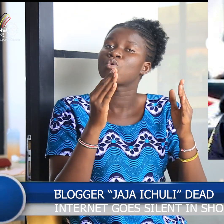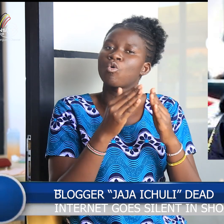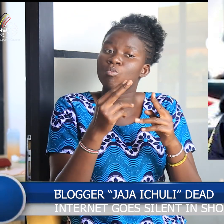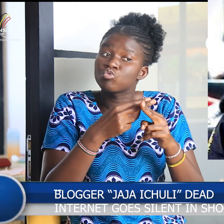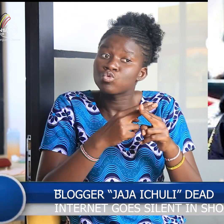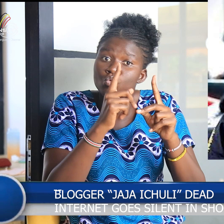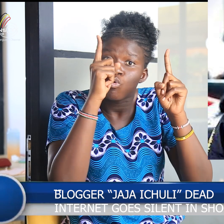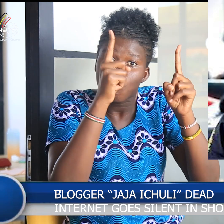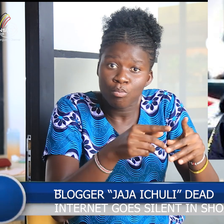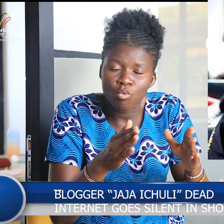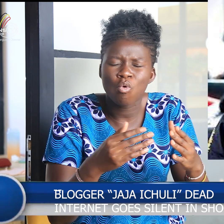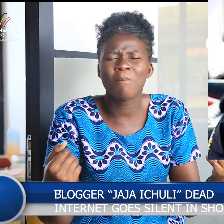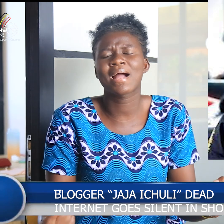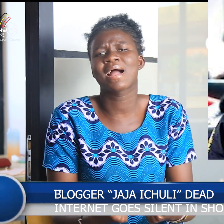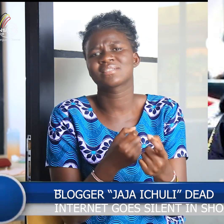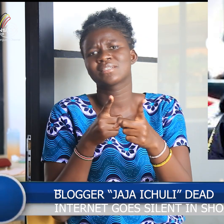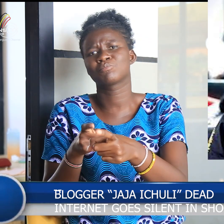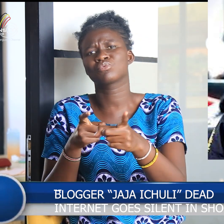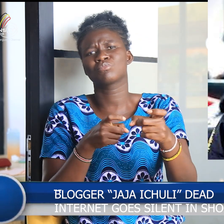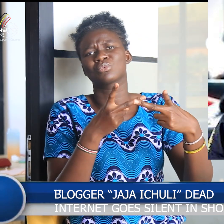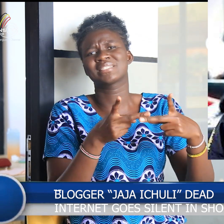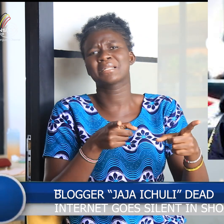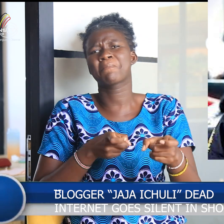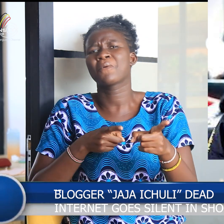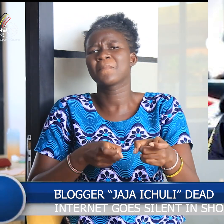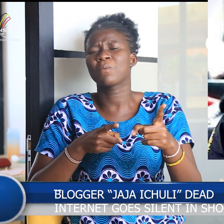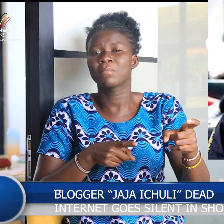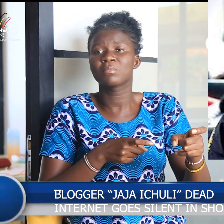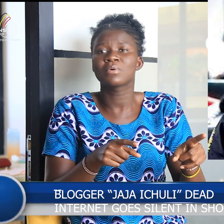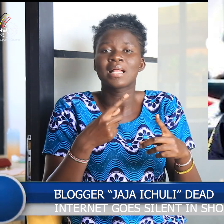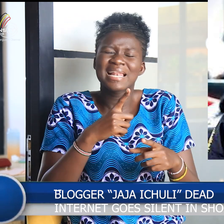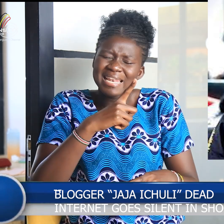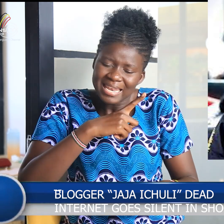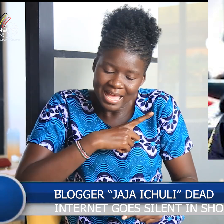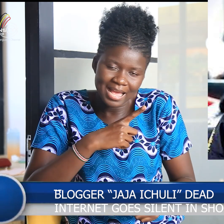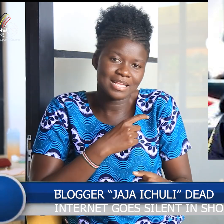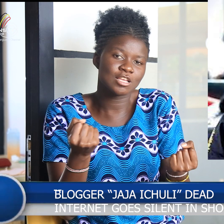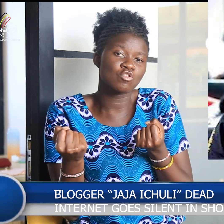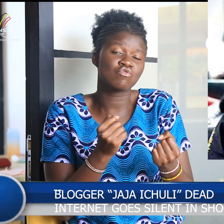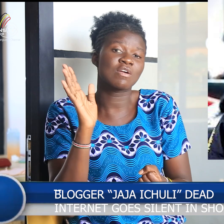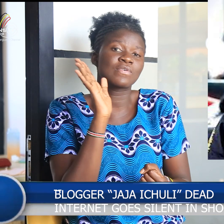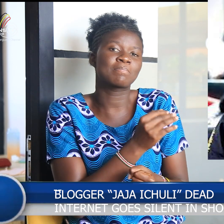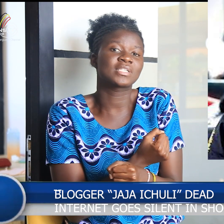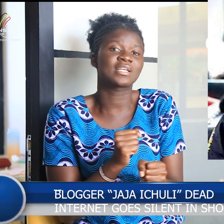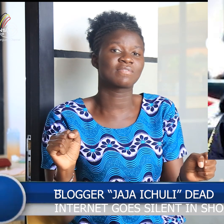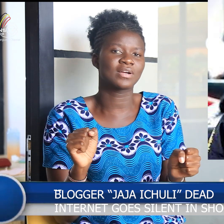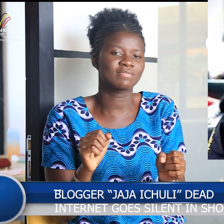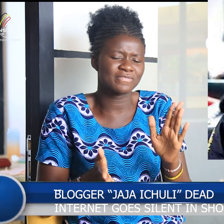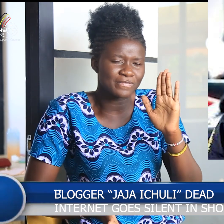almost arriving his place, the accident happened. Some people came and started shooting at them. His driver decided to